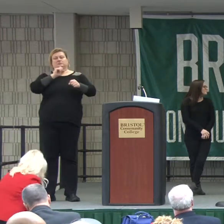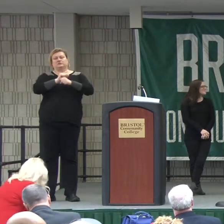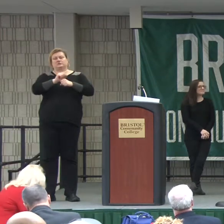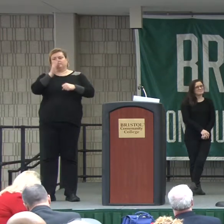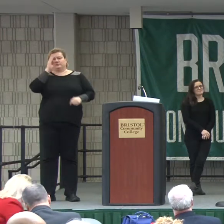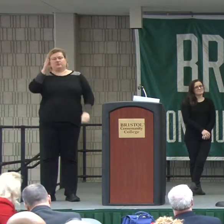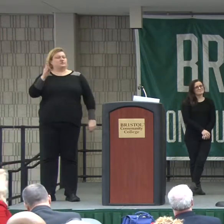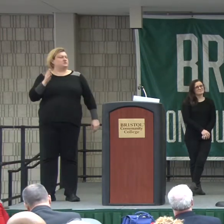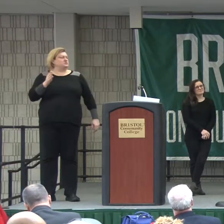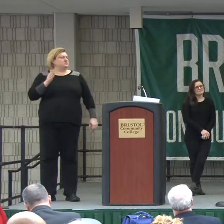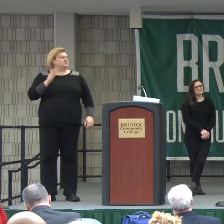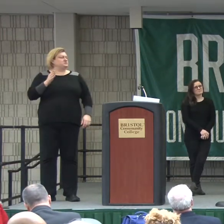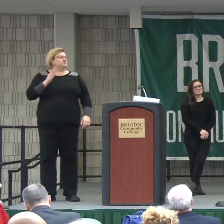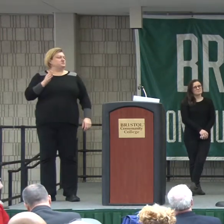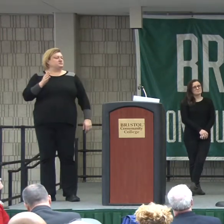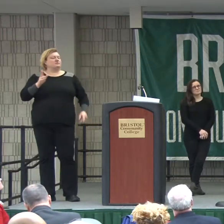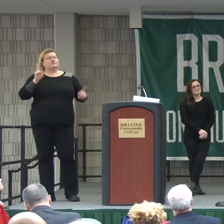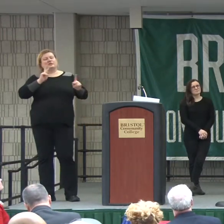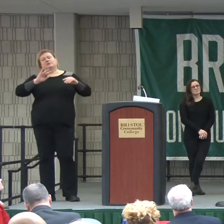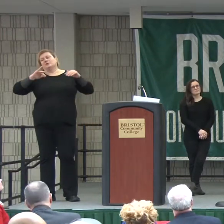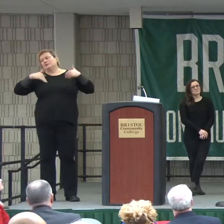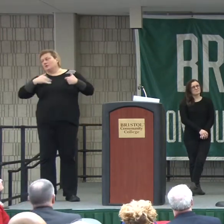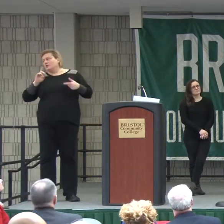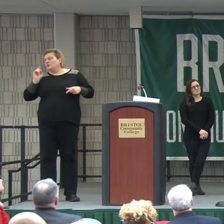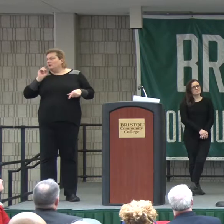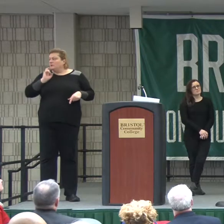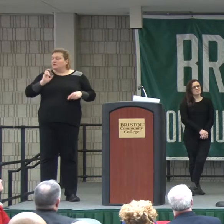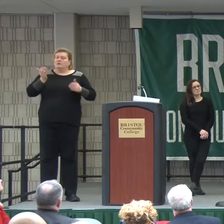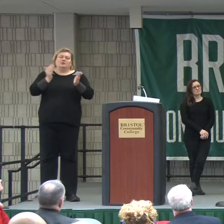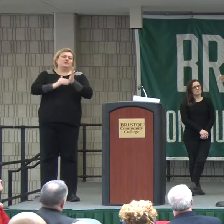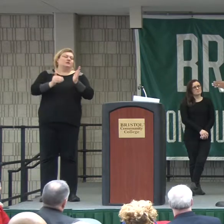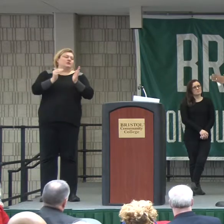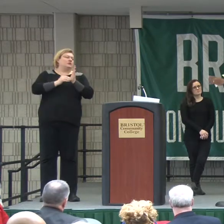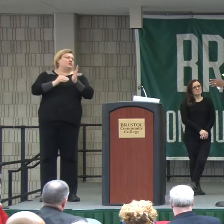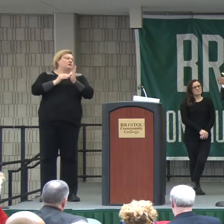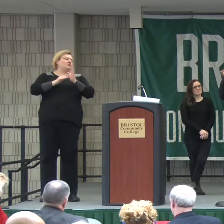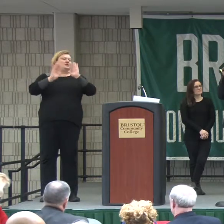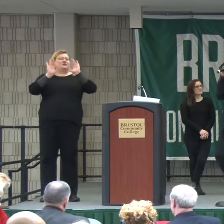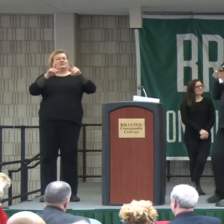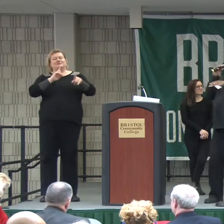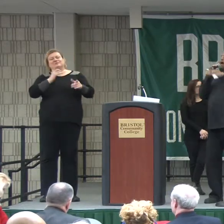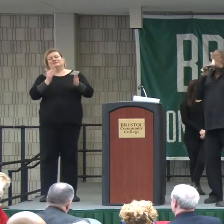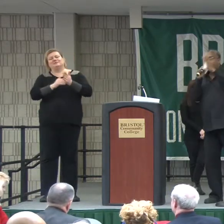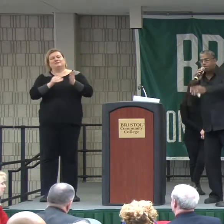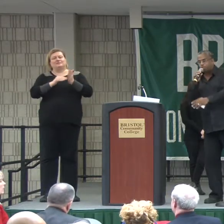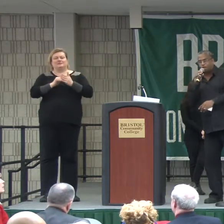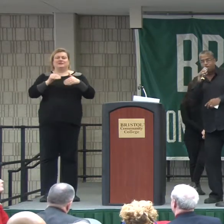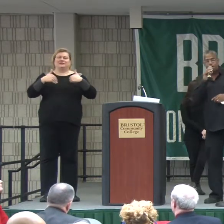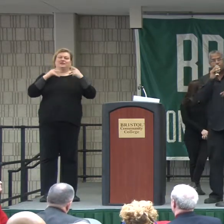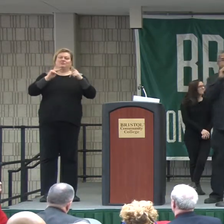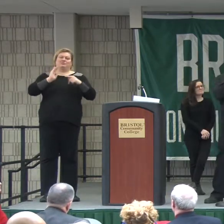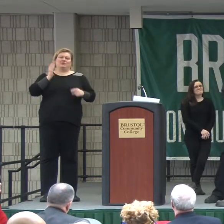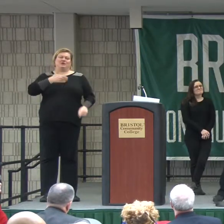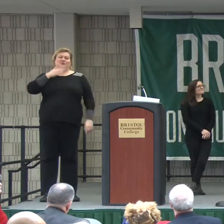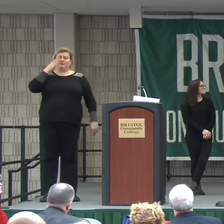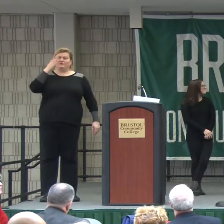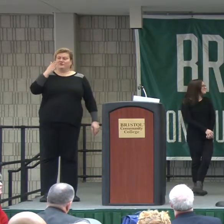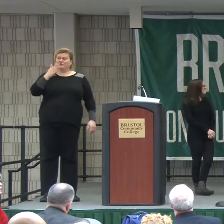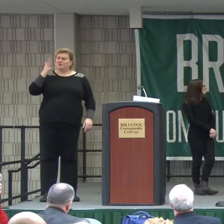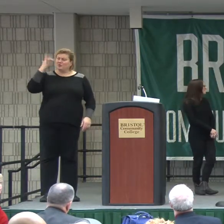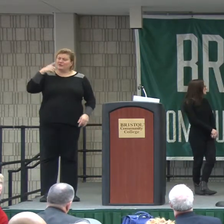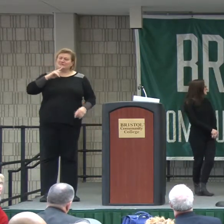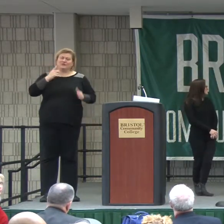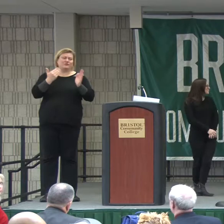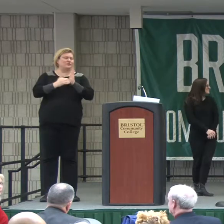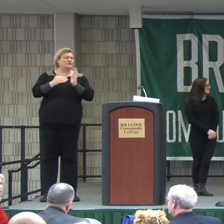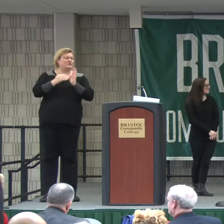right? And I know people get tired of hearing that, right? Say, man, you keep, everybody keeps saying that, the young people are our future. But you know why people keep